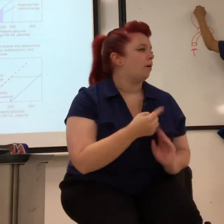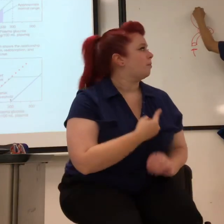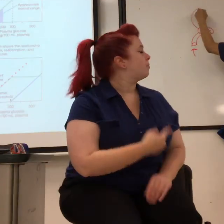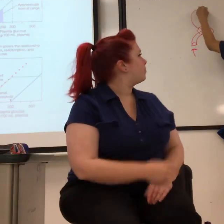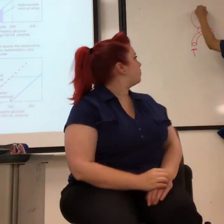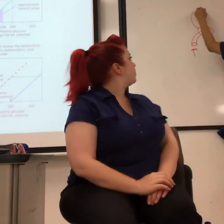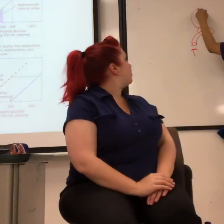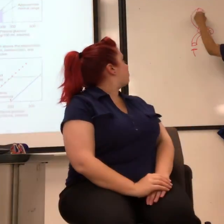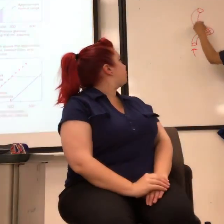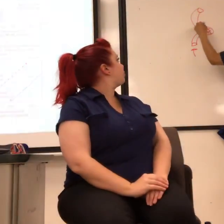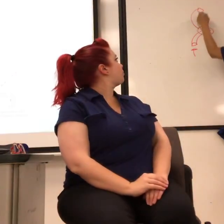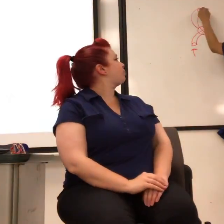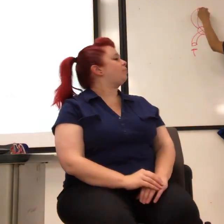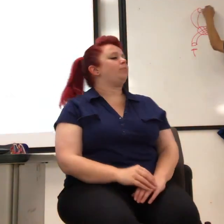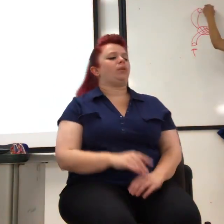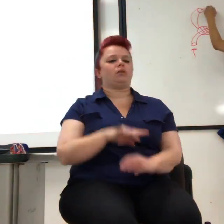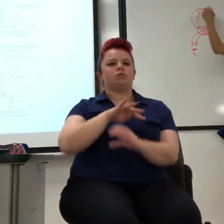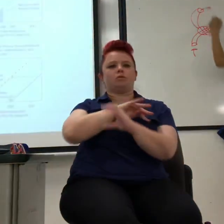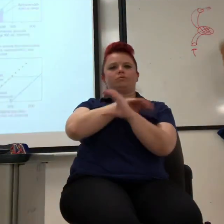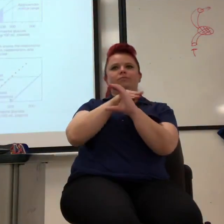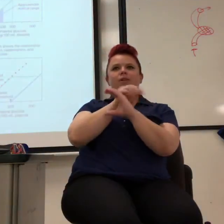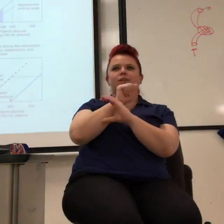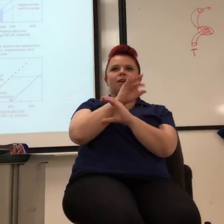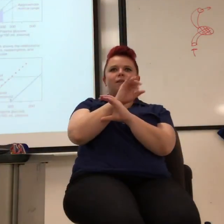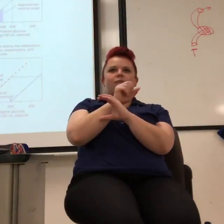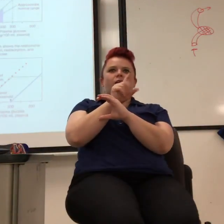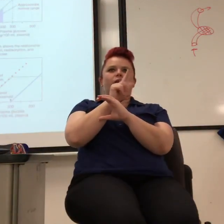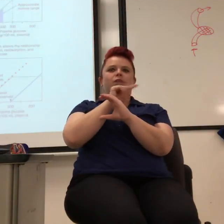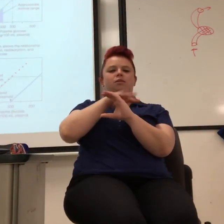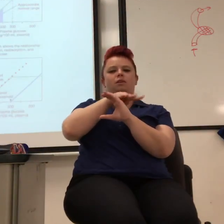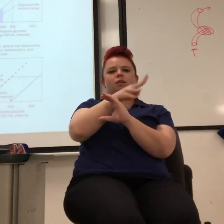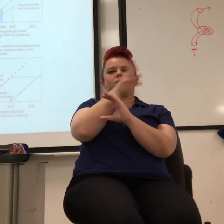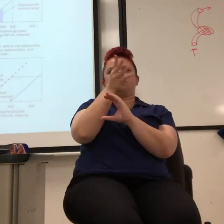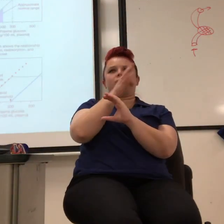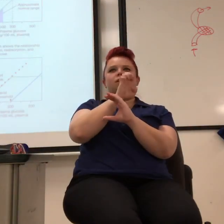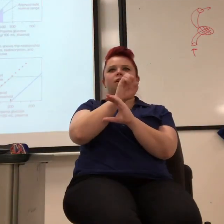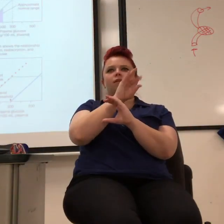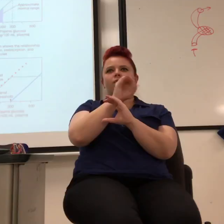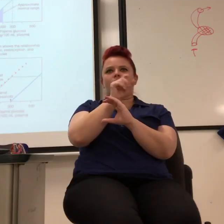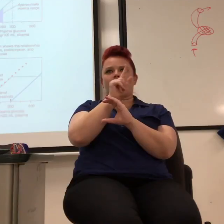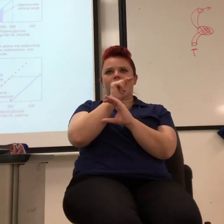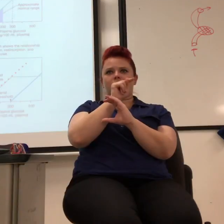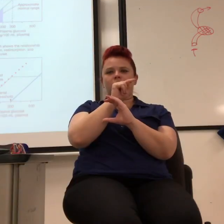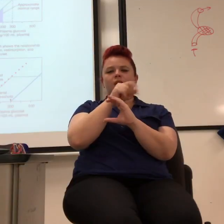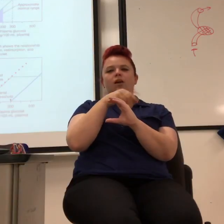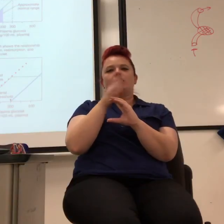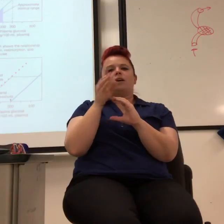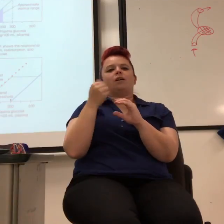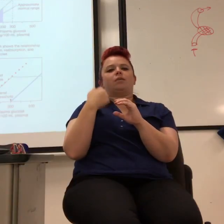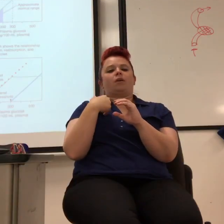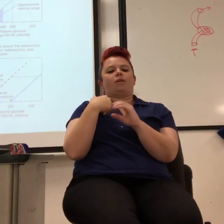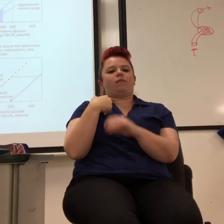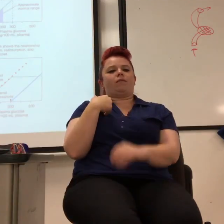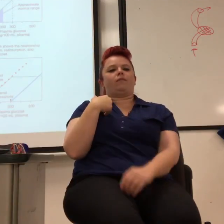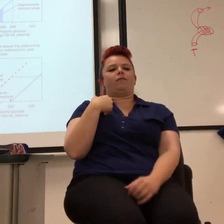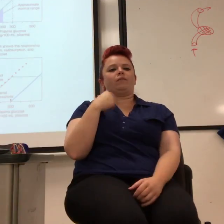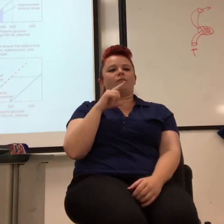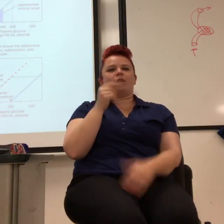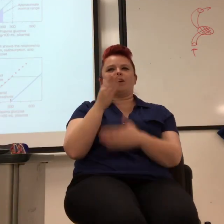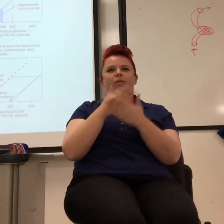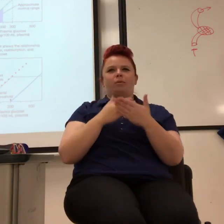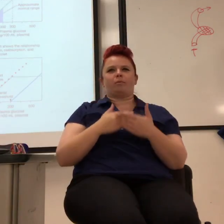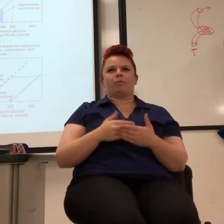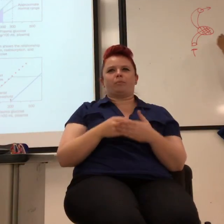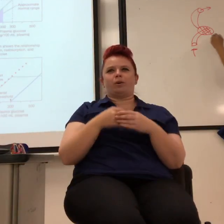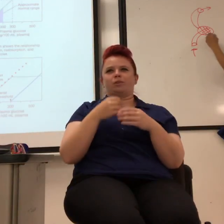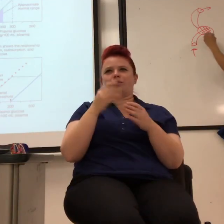in, efferent arterial going out, and then you have around it the Bowman's capsule, and I'll draw a simplified